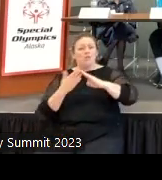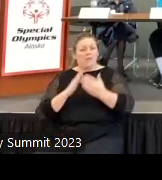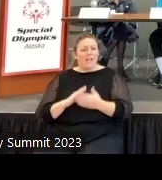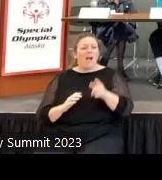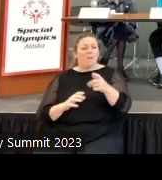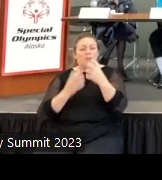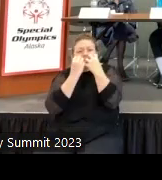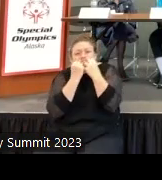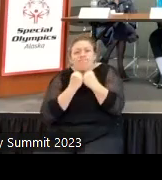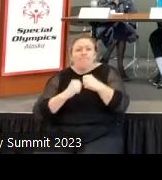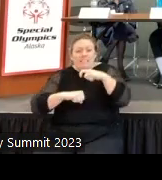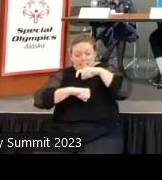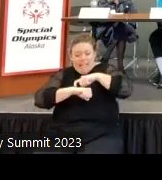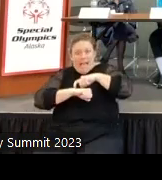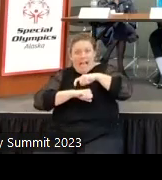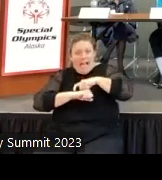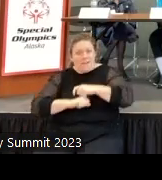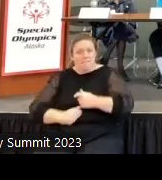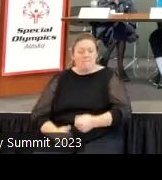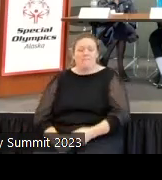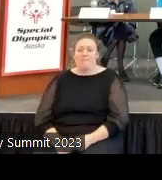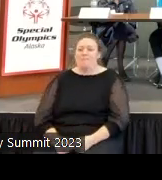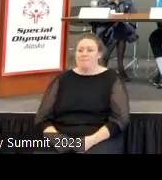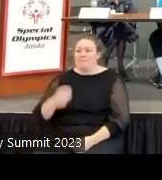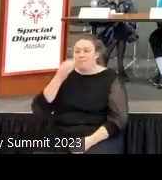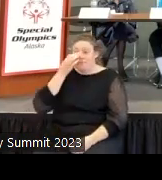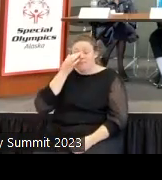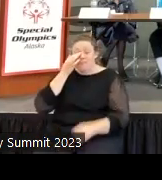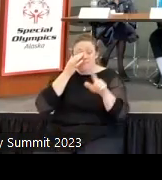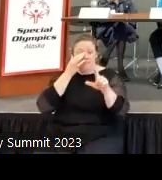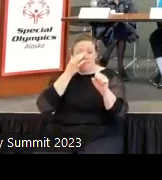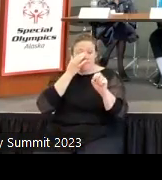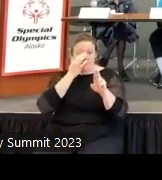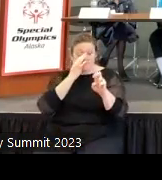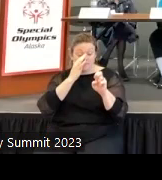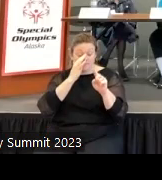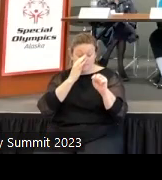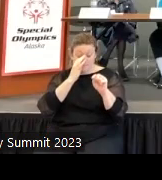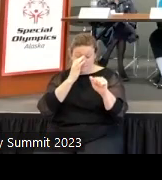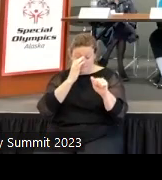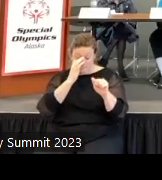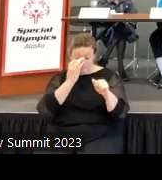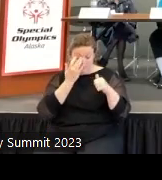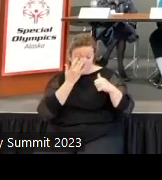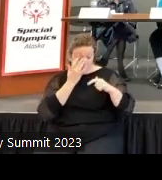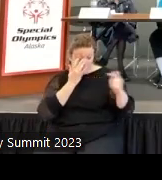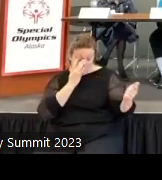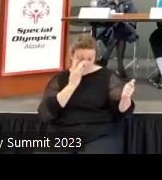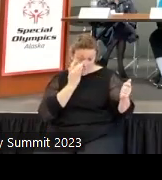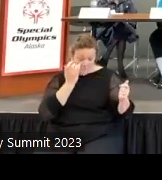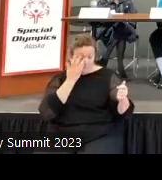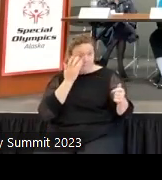Time becomes our most precious commodity. All right, Loretta, you're next. How have your priorities changed as you've grown